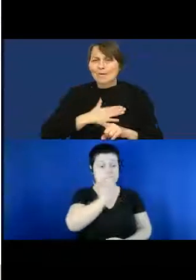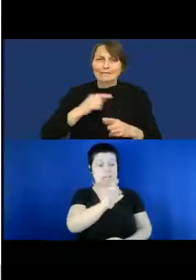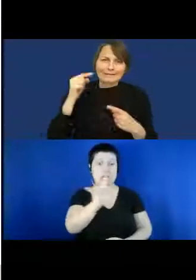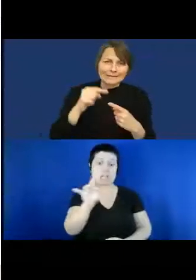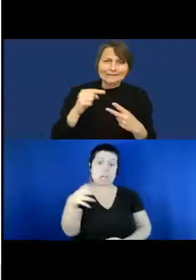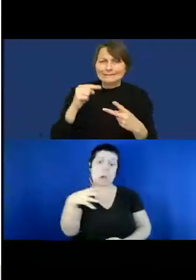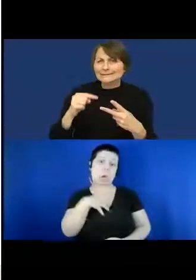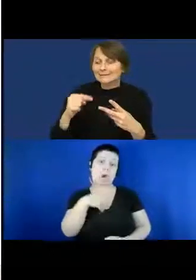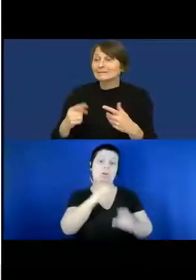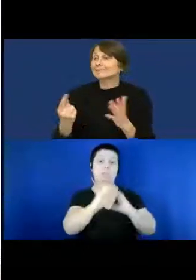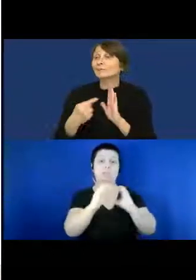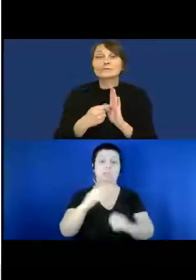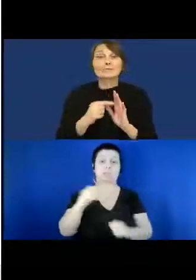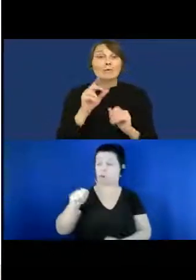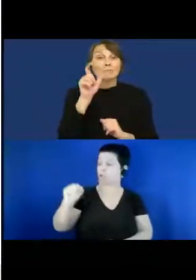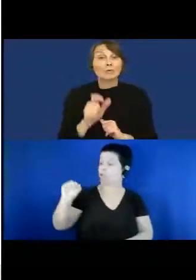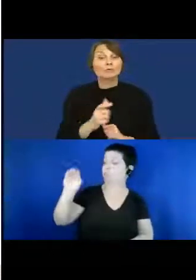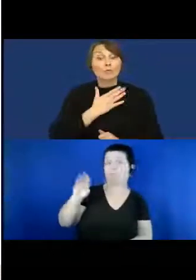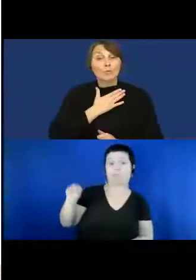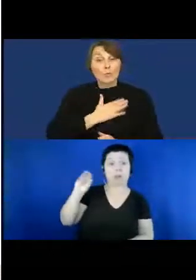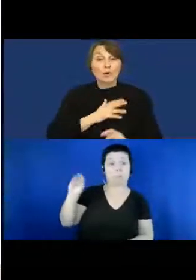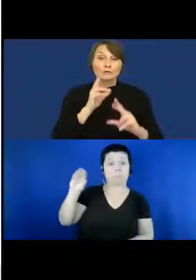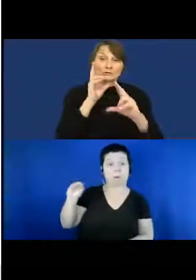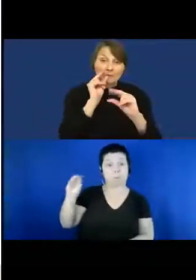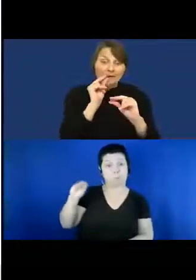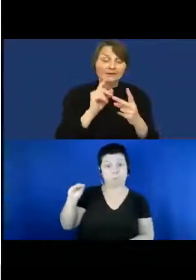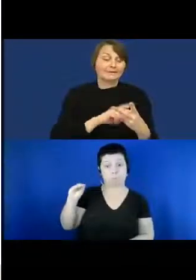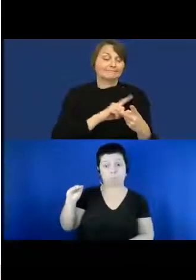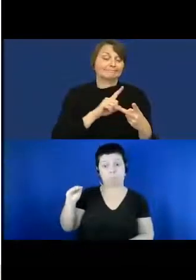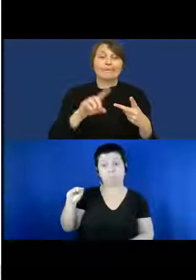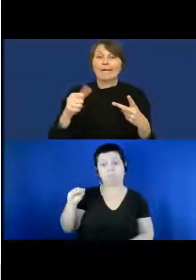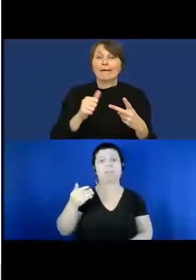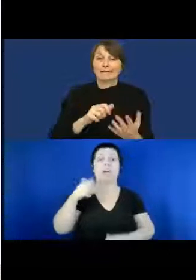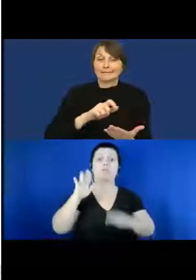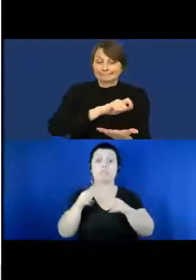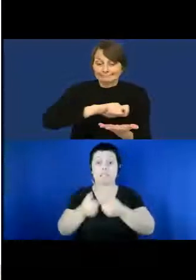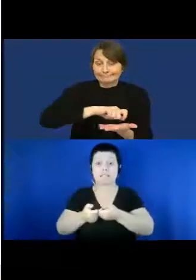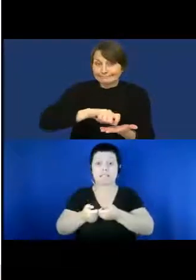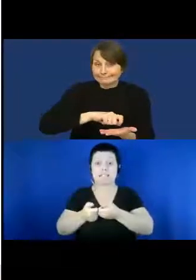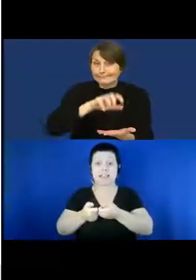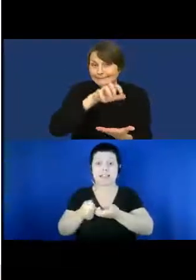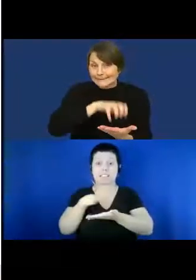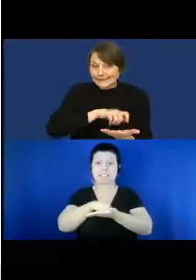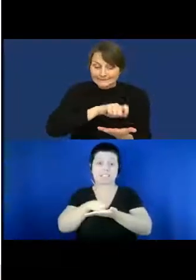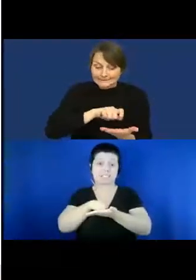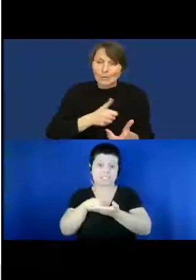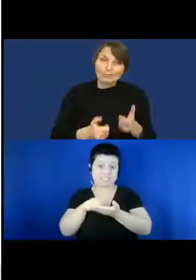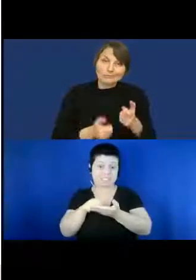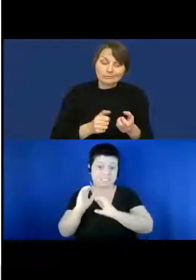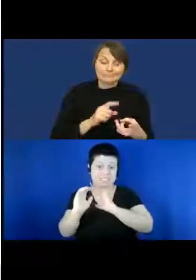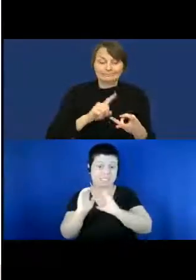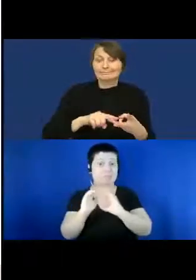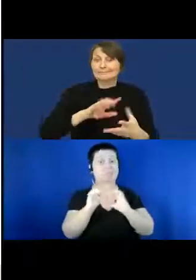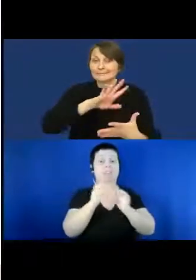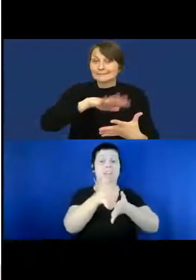verbal communication. Some people prefer text-based communication, sign language,